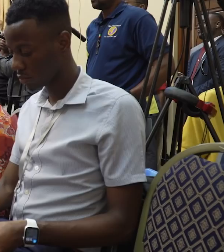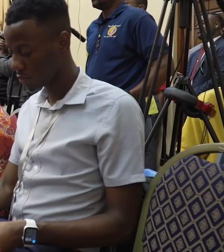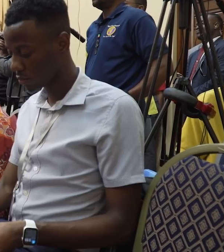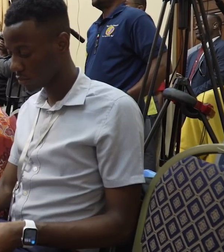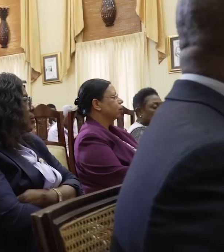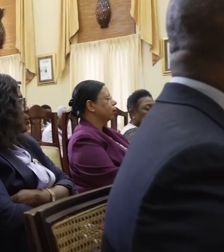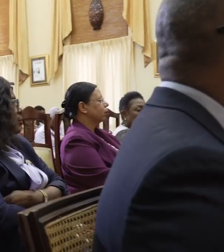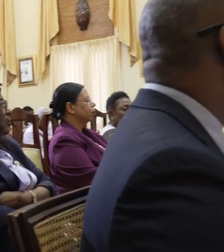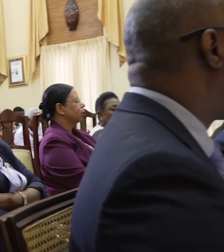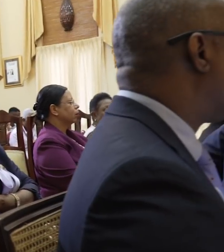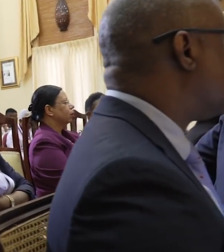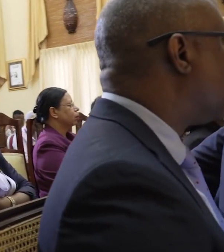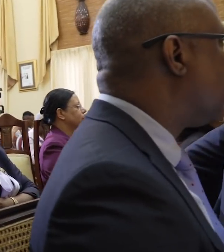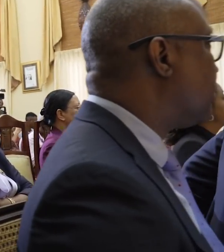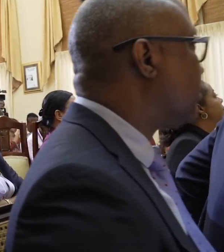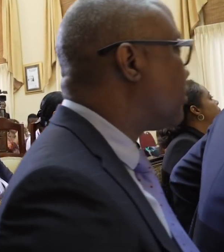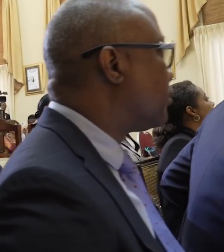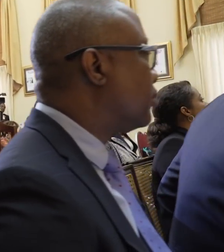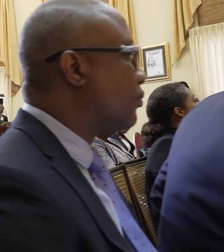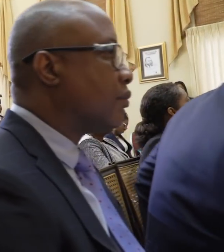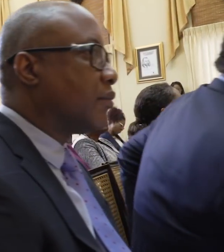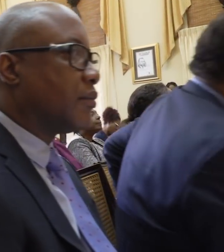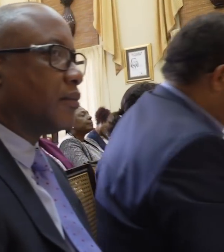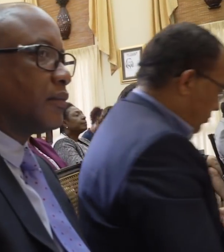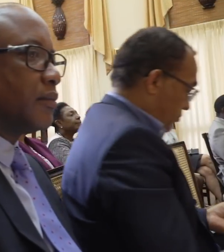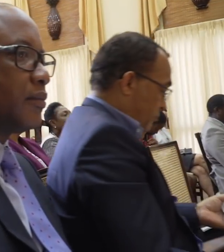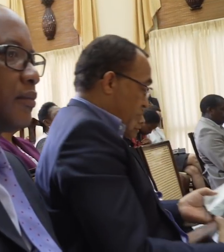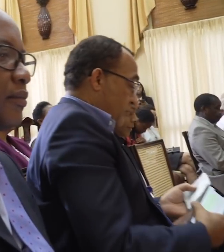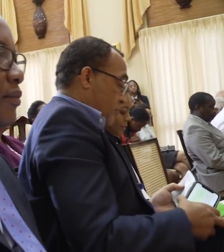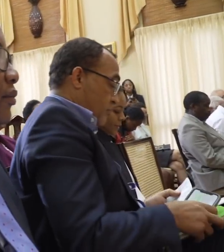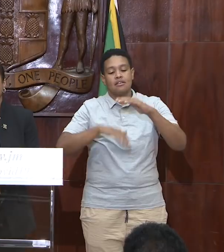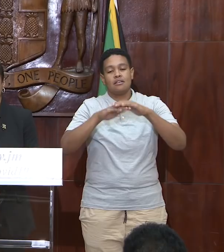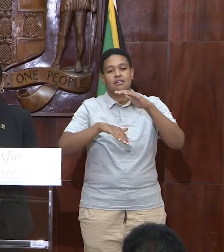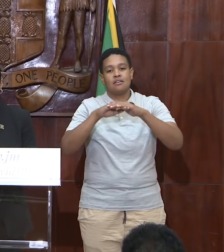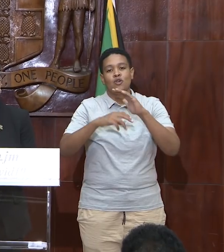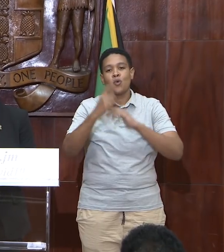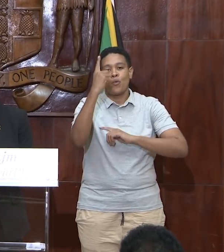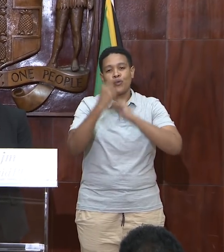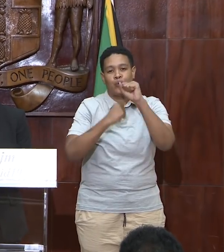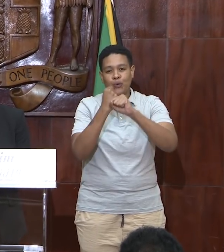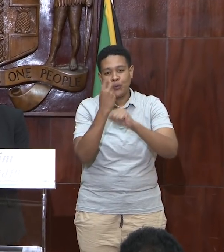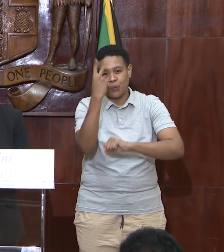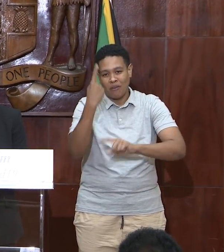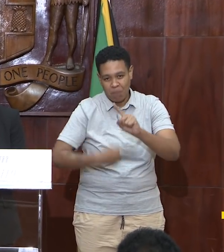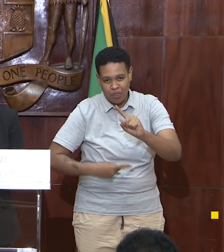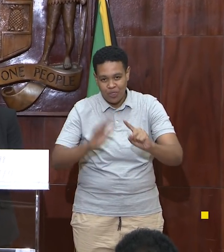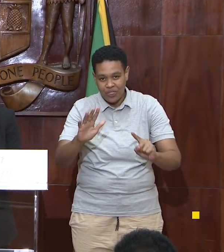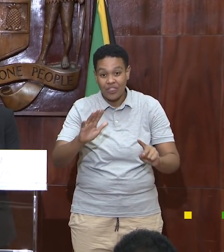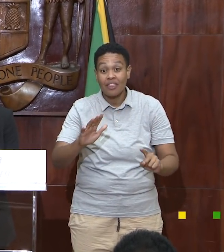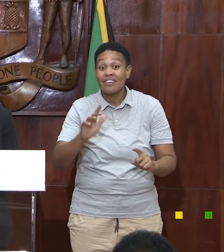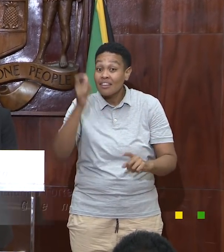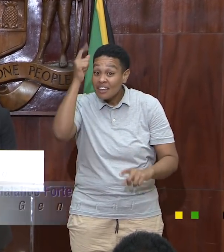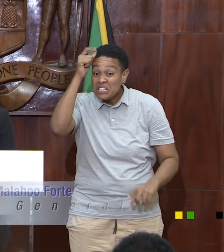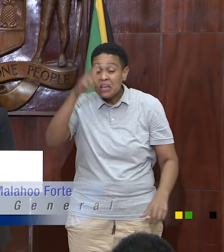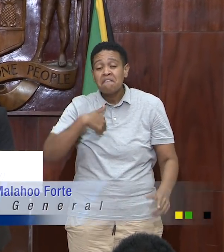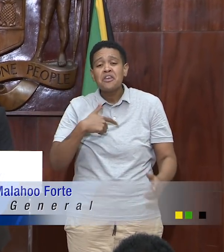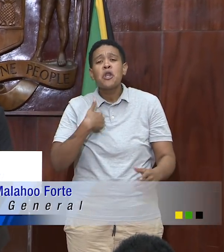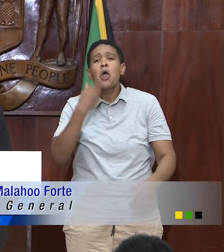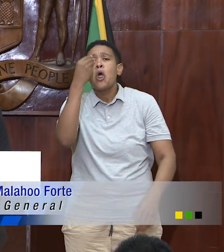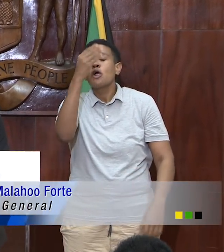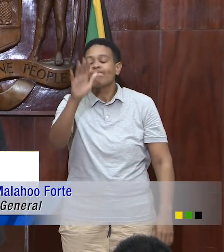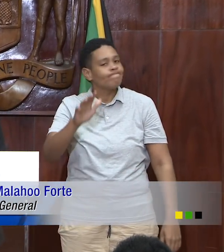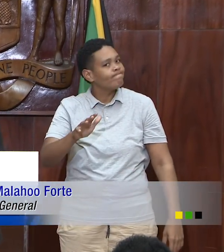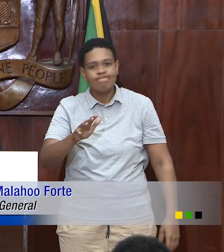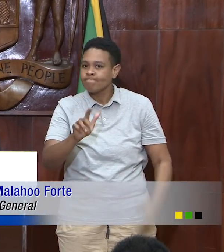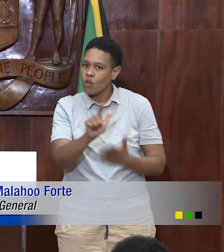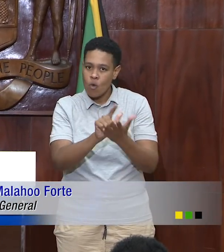legal framework of the Disaster Risk Management Act 2015. Be warned, the laws will be enforced, and